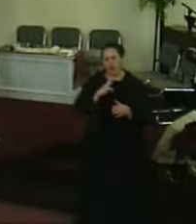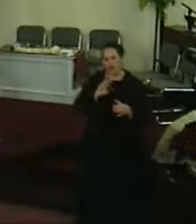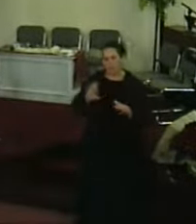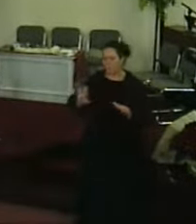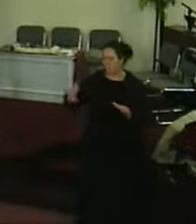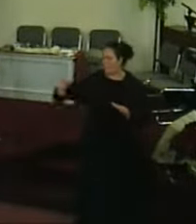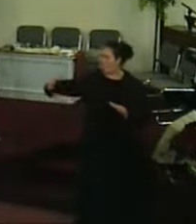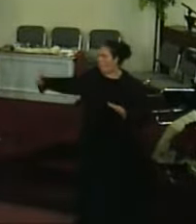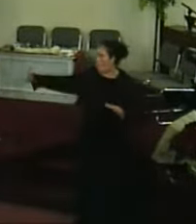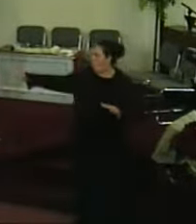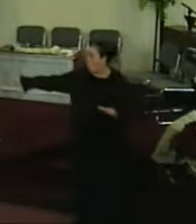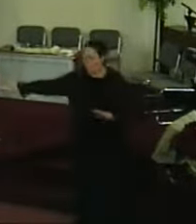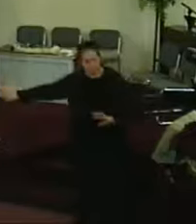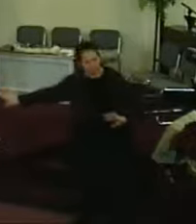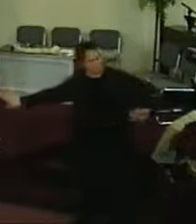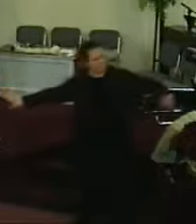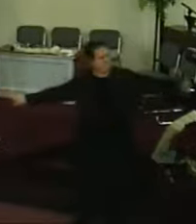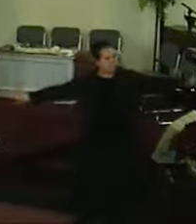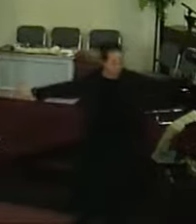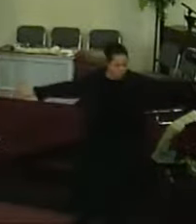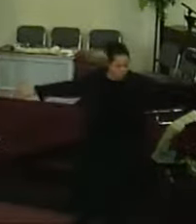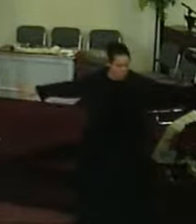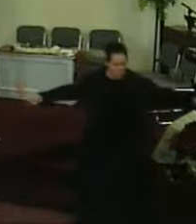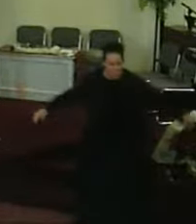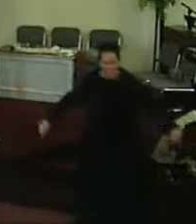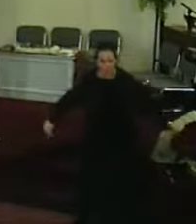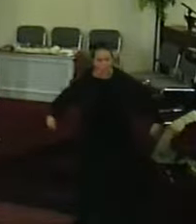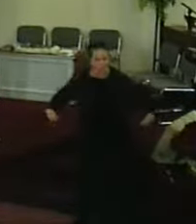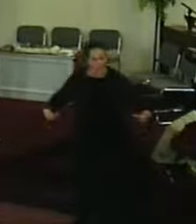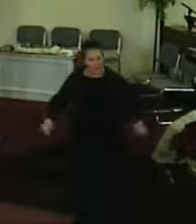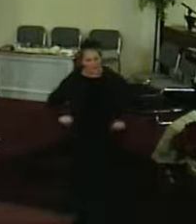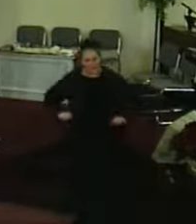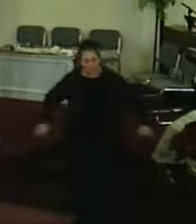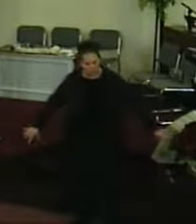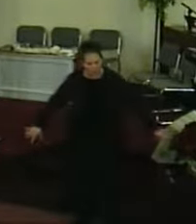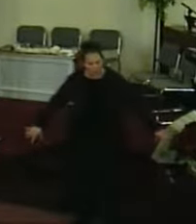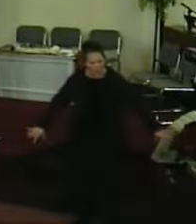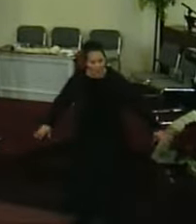that those wheels had to be knocked off to give the water time to catch up?